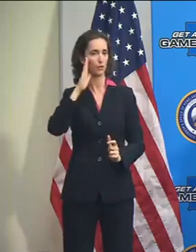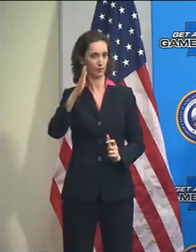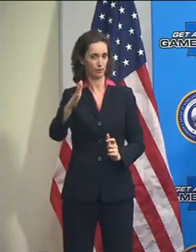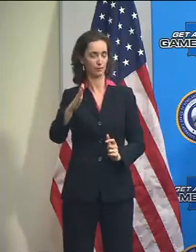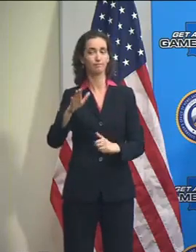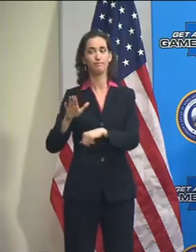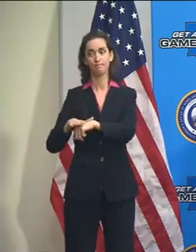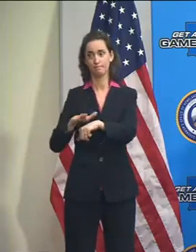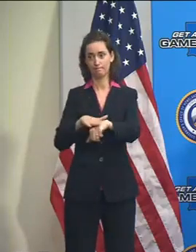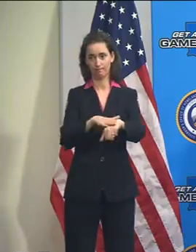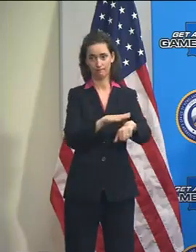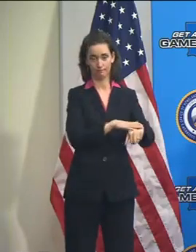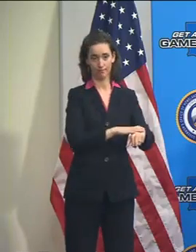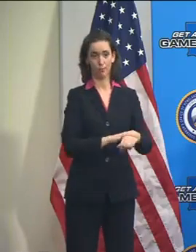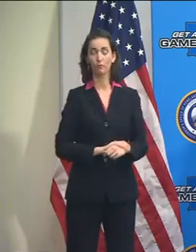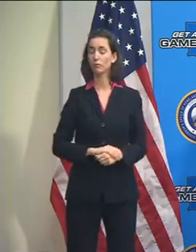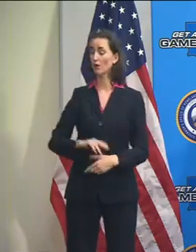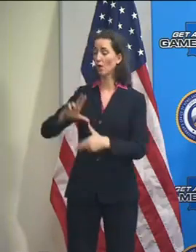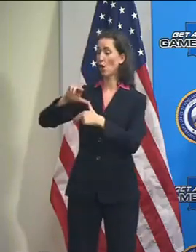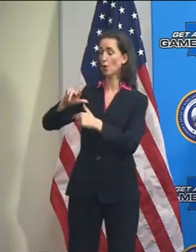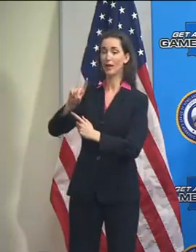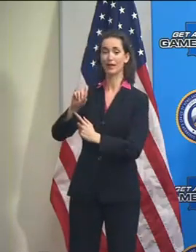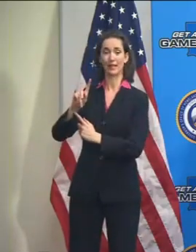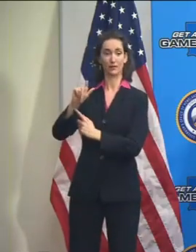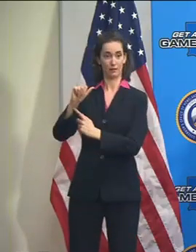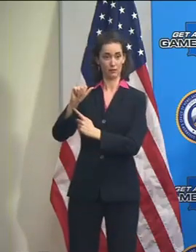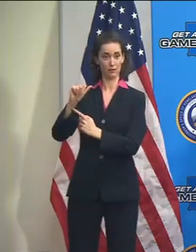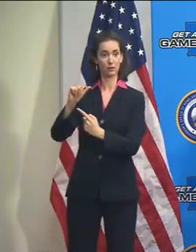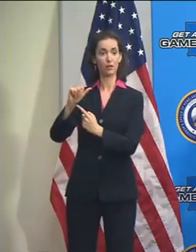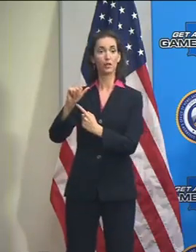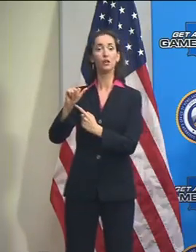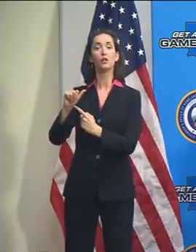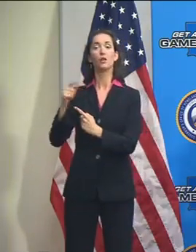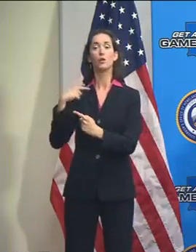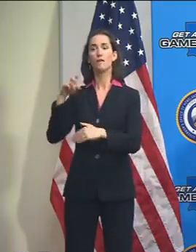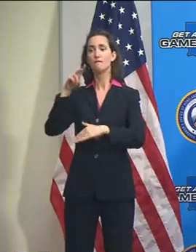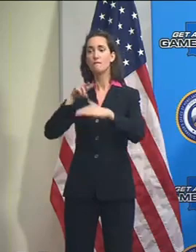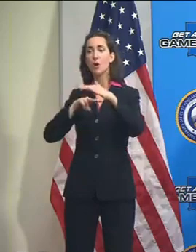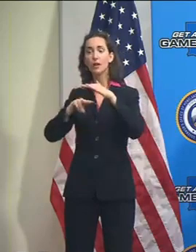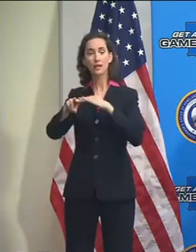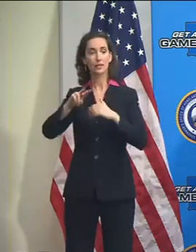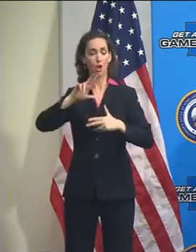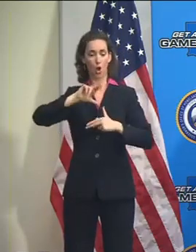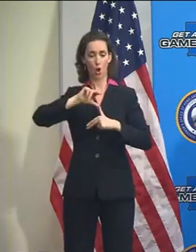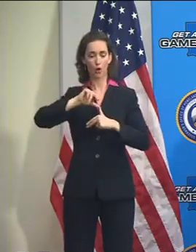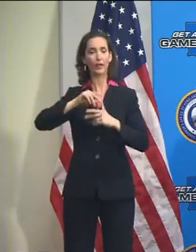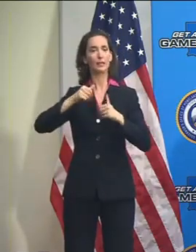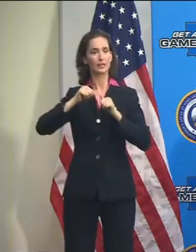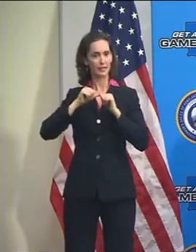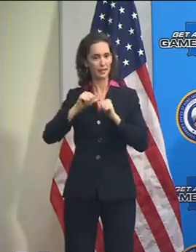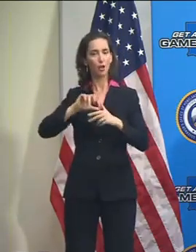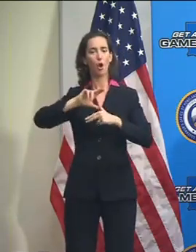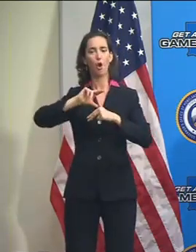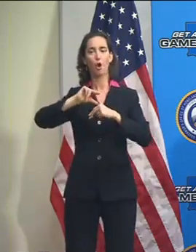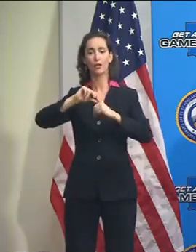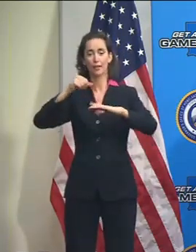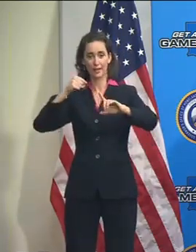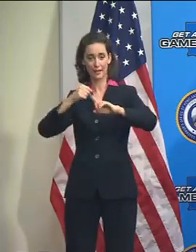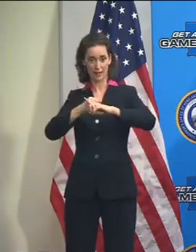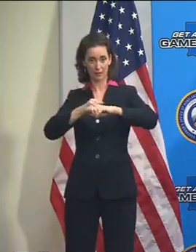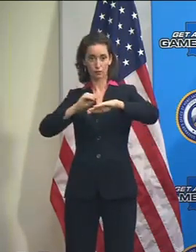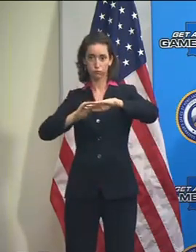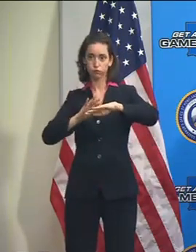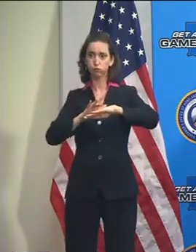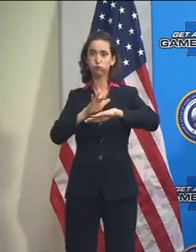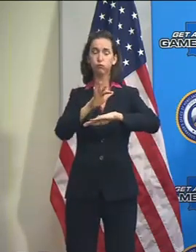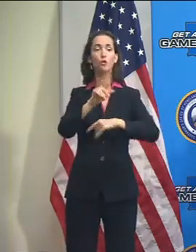Delta is forecasted to be a hurricane in as far north as central Louisiana too. We saw this with